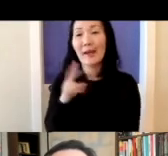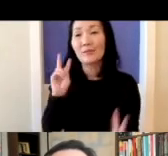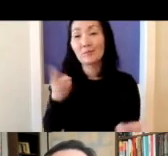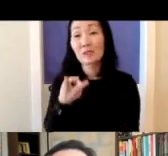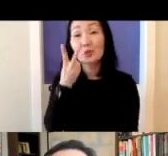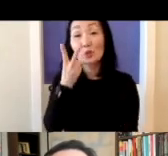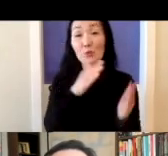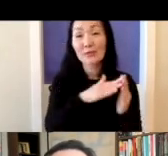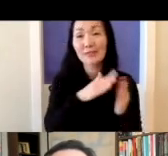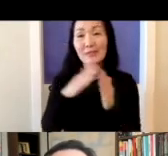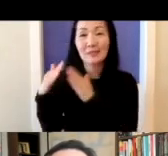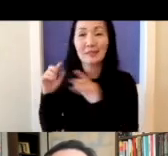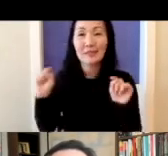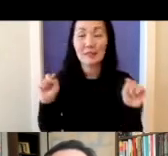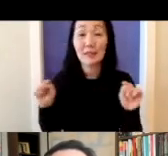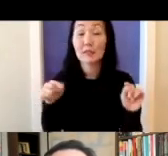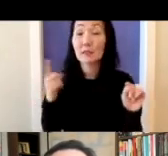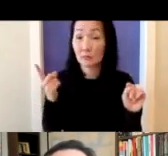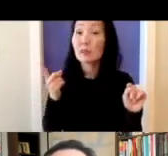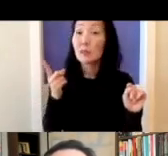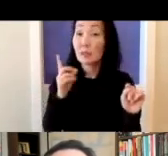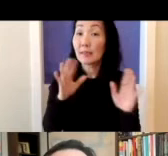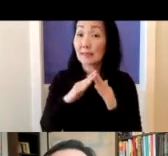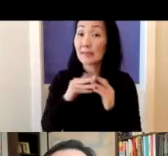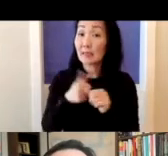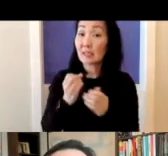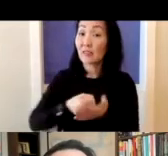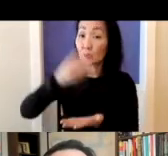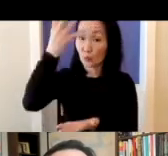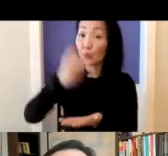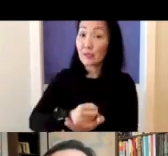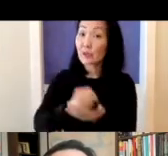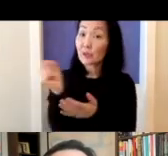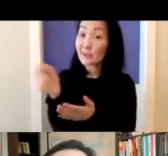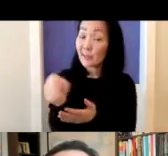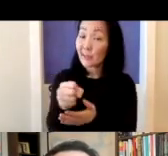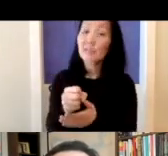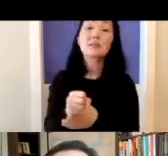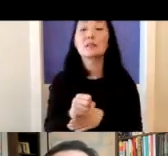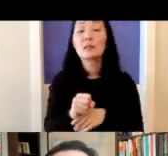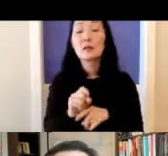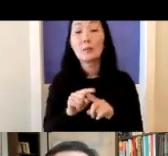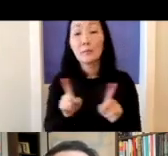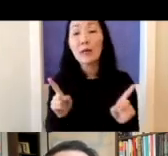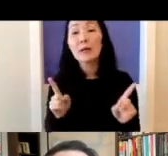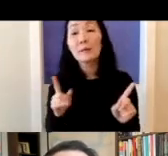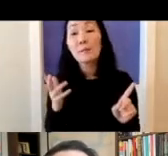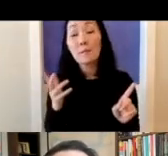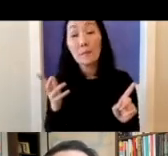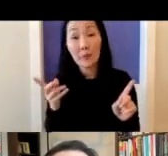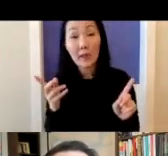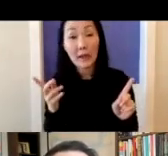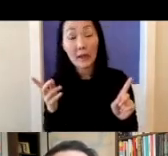city that is incredibly affluent, as well as a city that is, I think, as illustrated